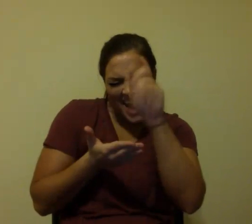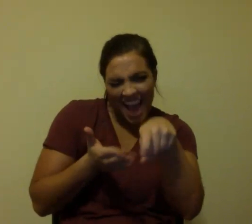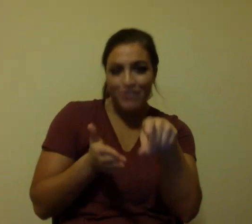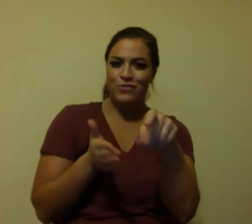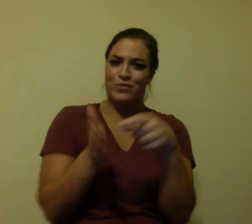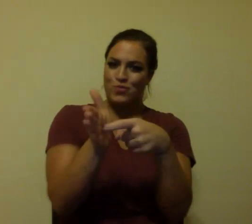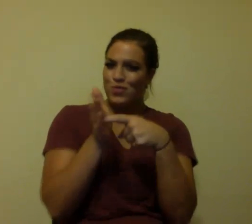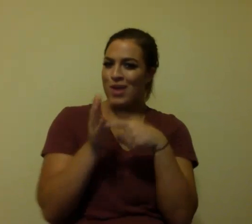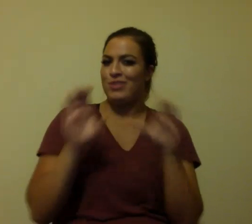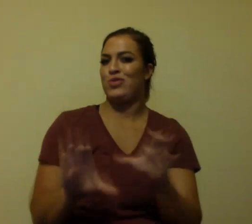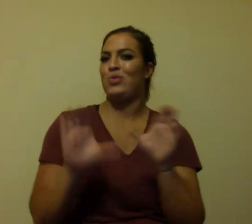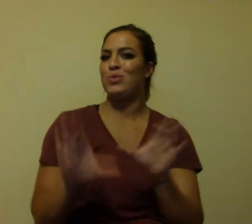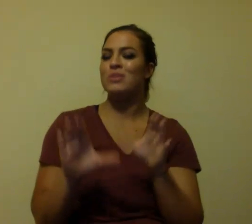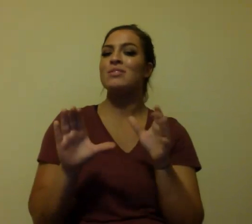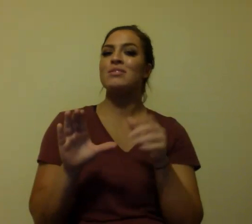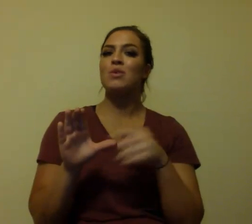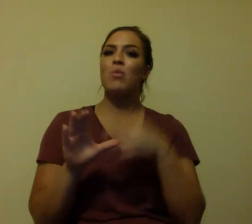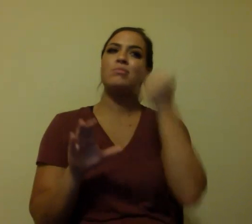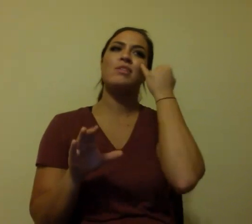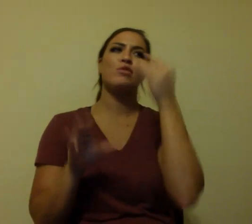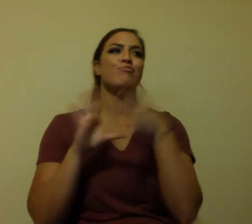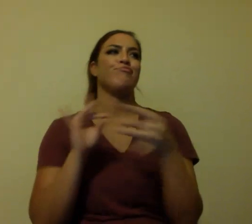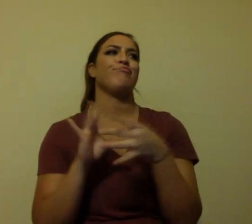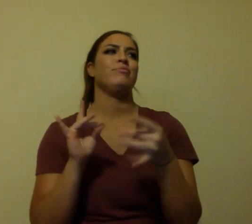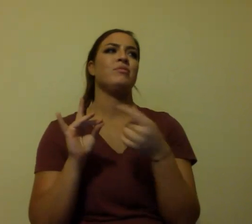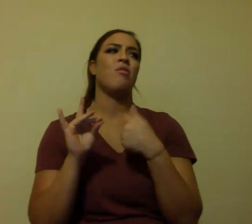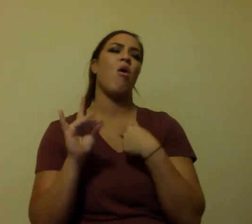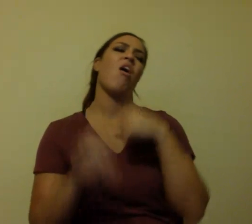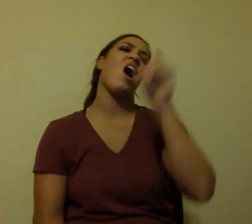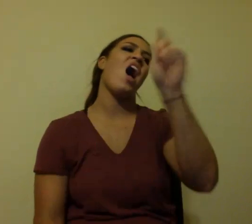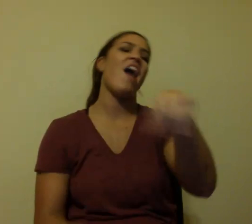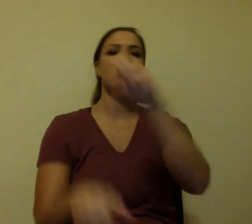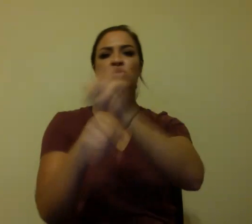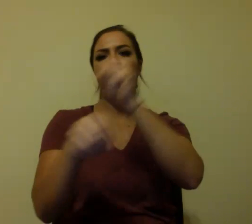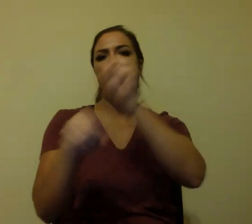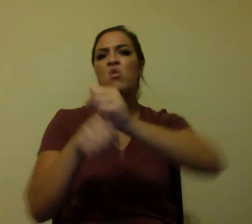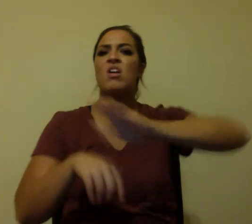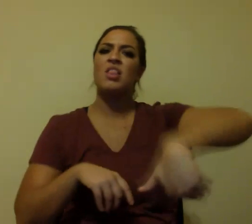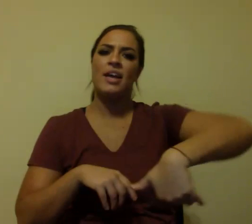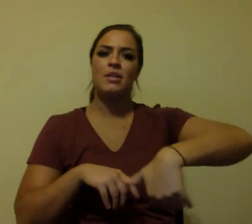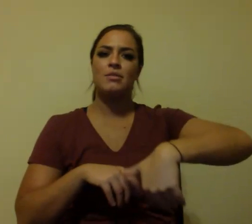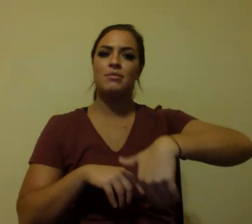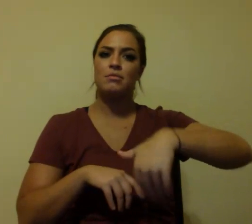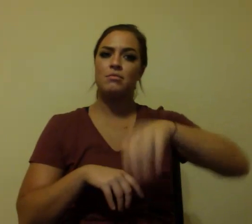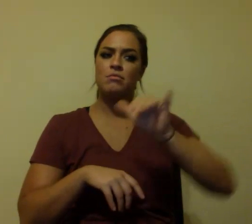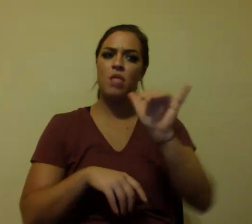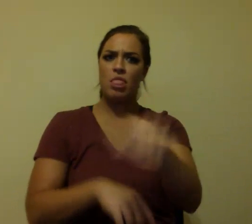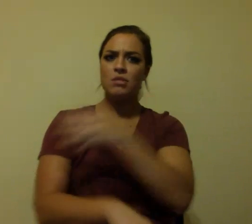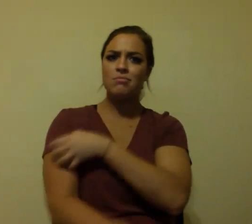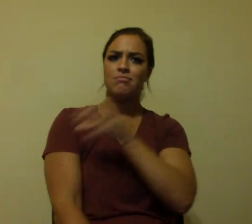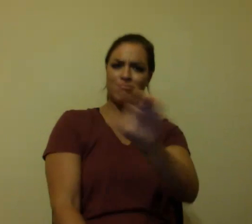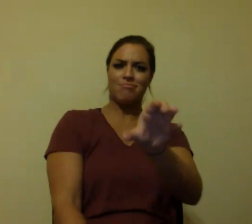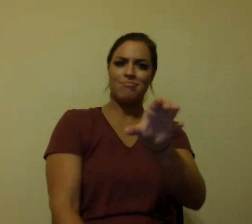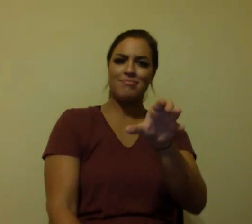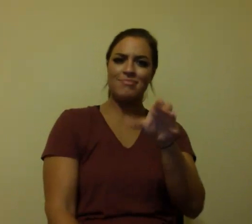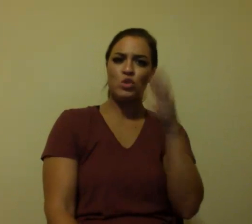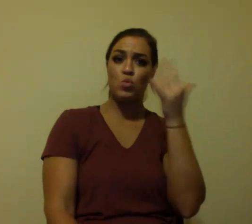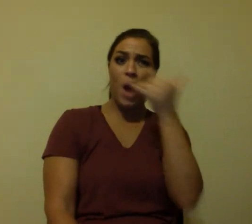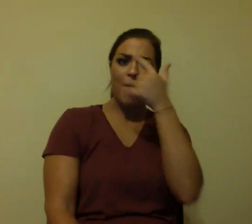power. Yeah, maybe there'll be consequences if you don't work late, but it's still a choice. Or when you